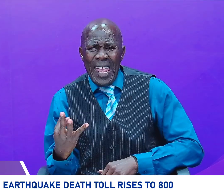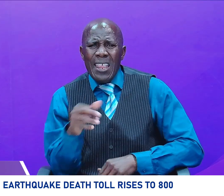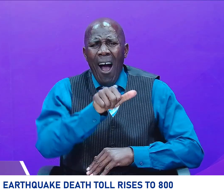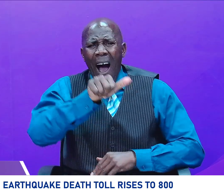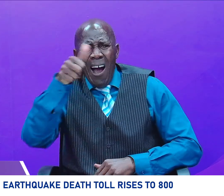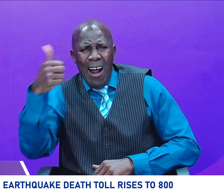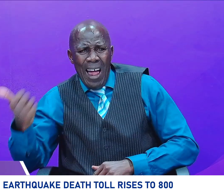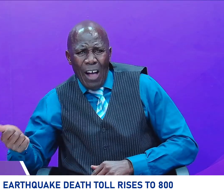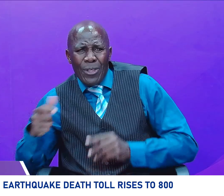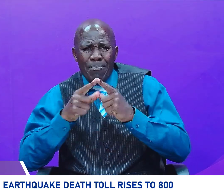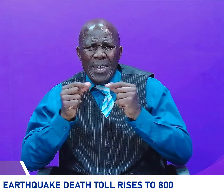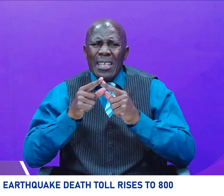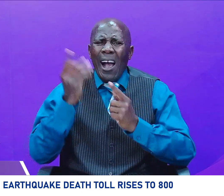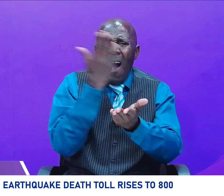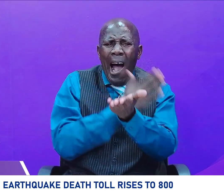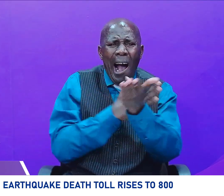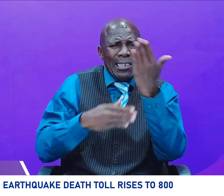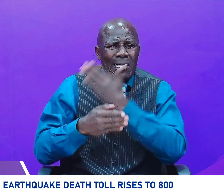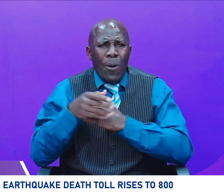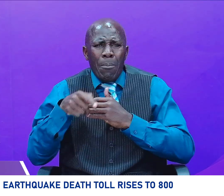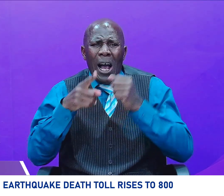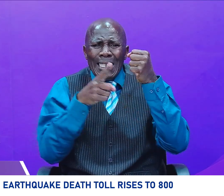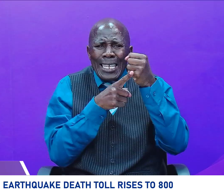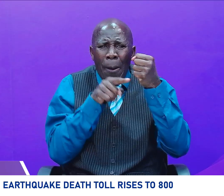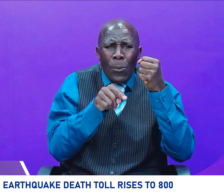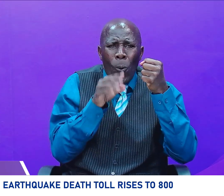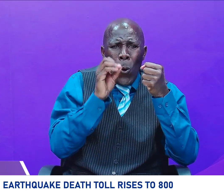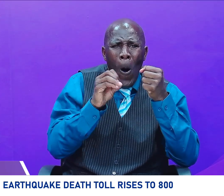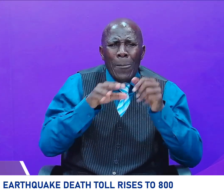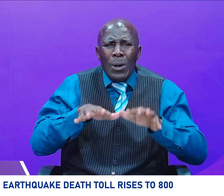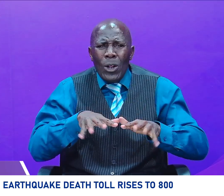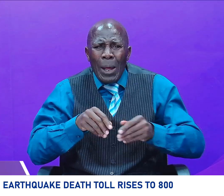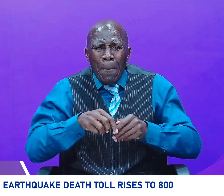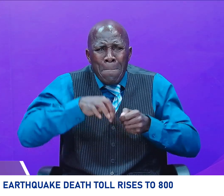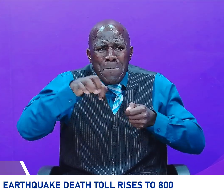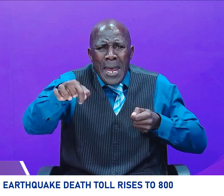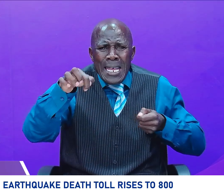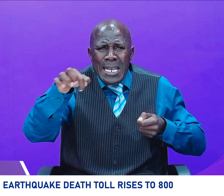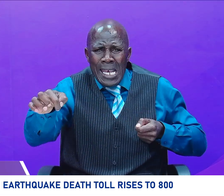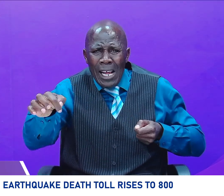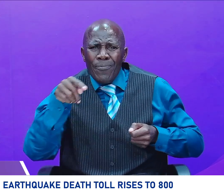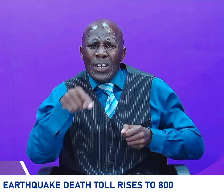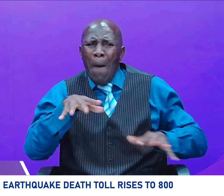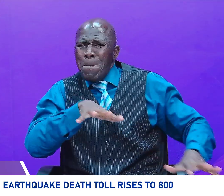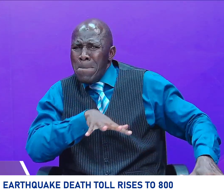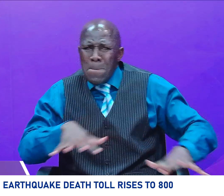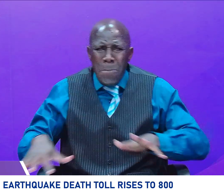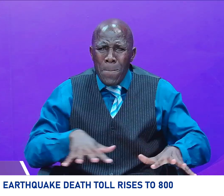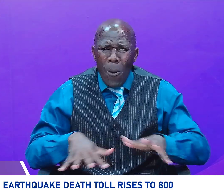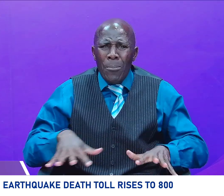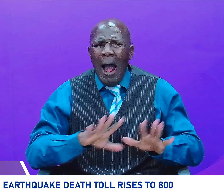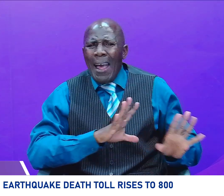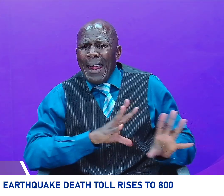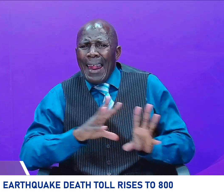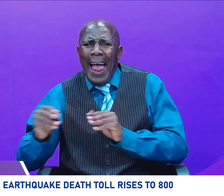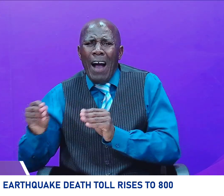Mujahid has confirmed this statement. And according to the Taliban officials, at